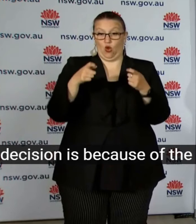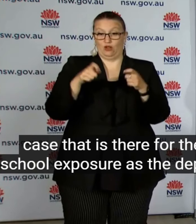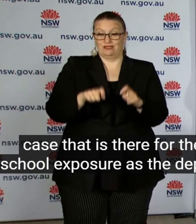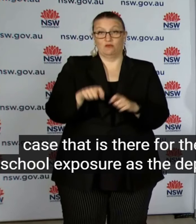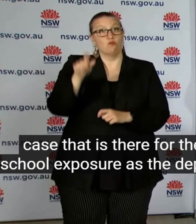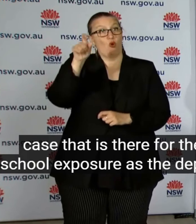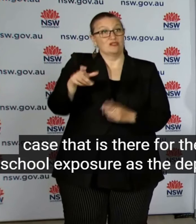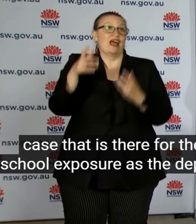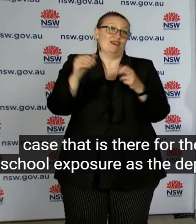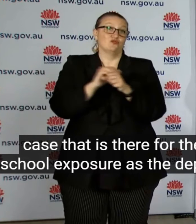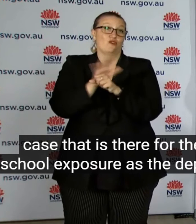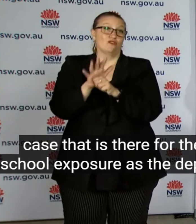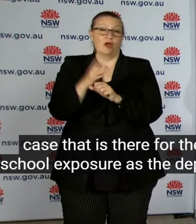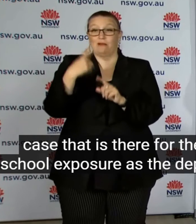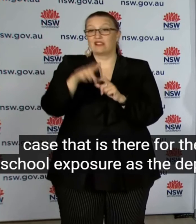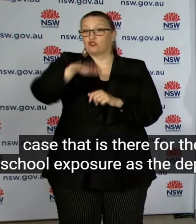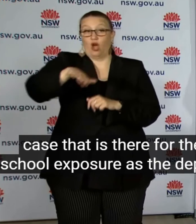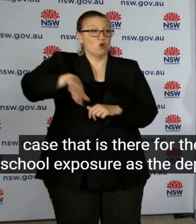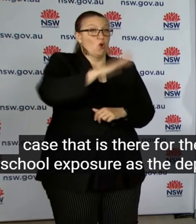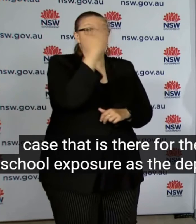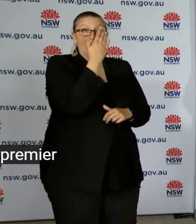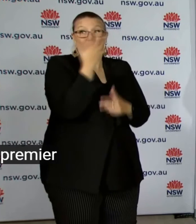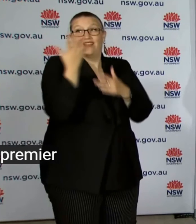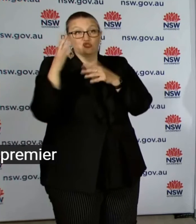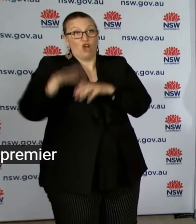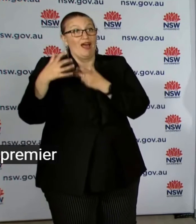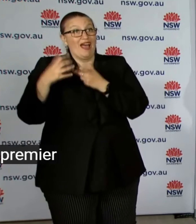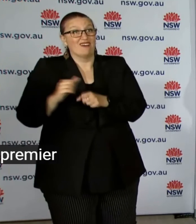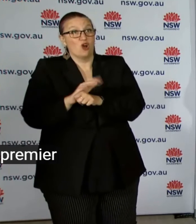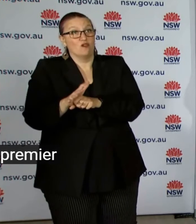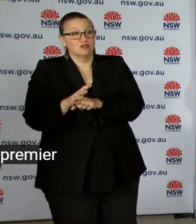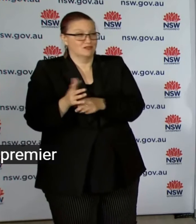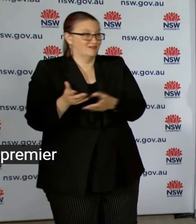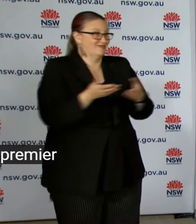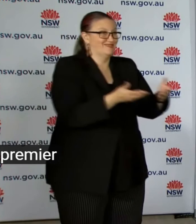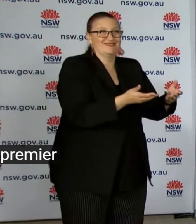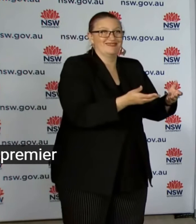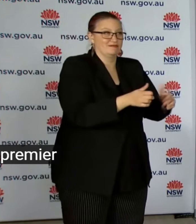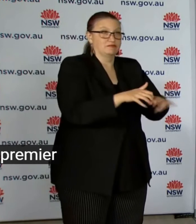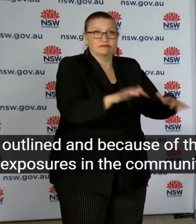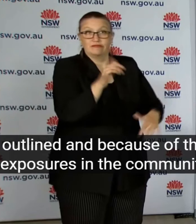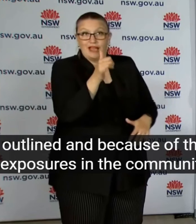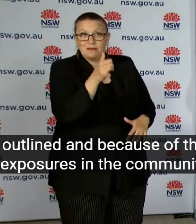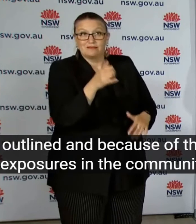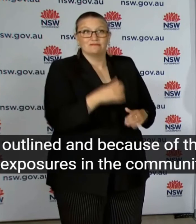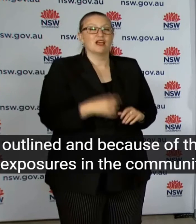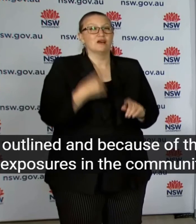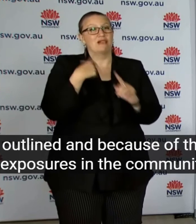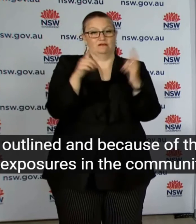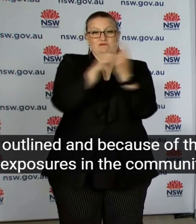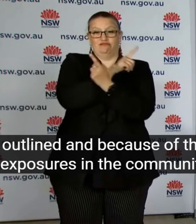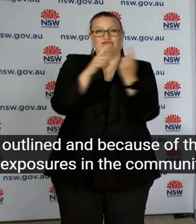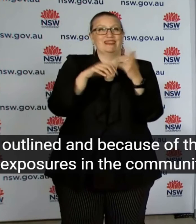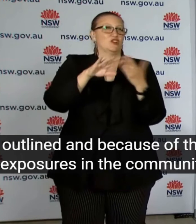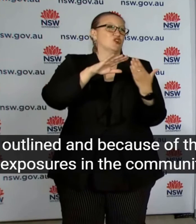school exposure, as the Deputy Premier outlined, and because of the exposures in the community broadly. And, I'm sure if that was